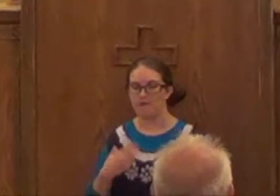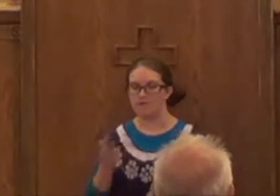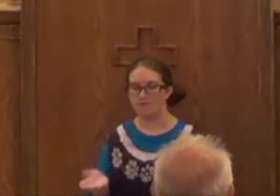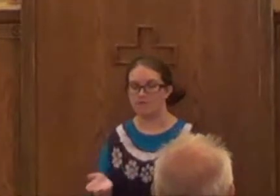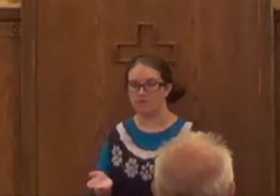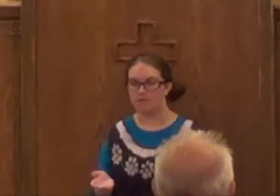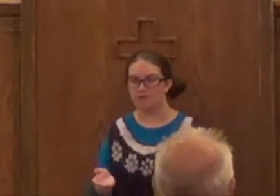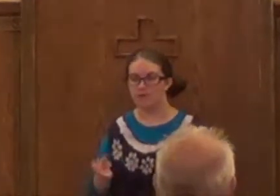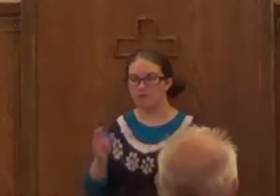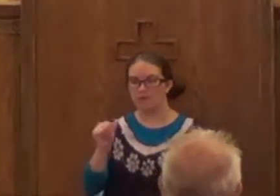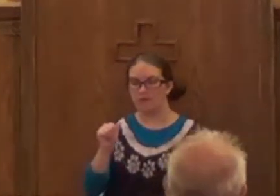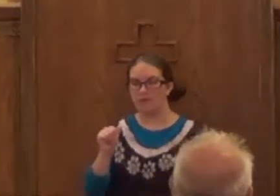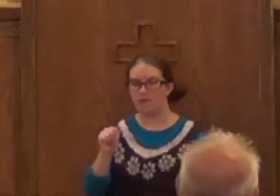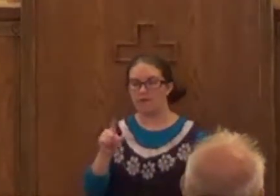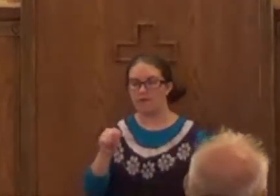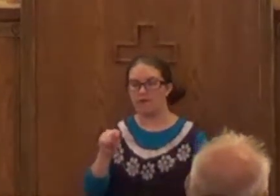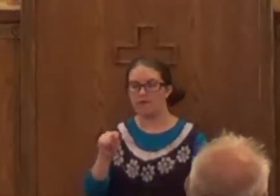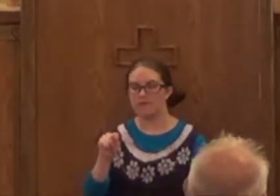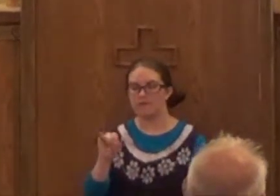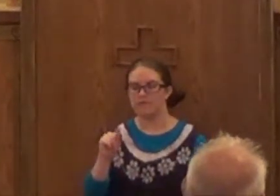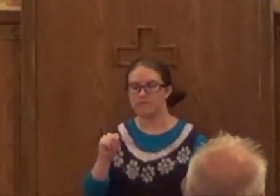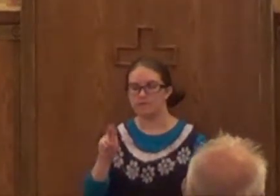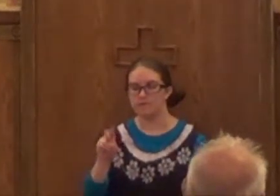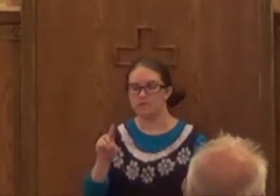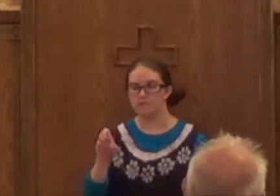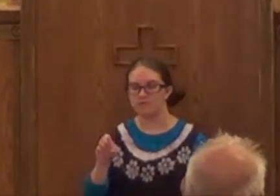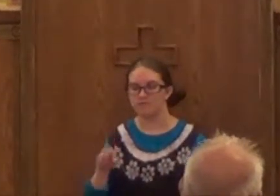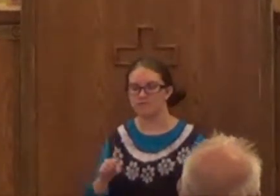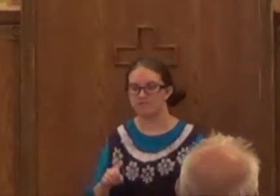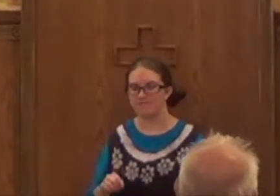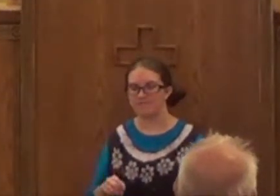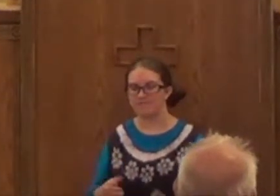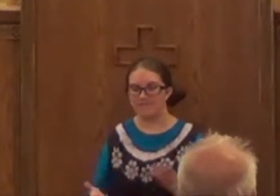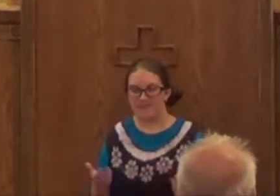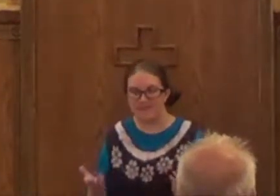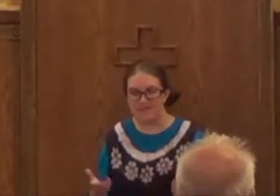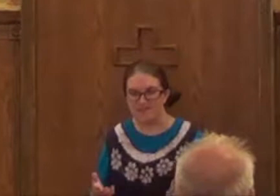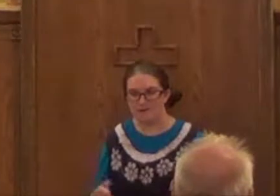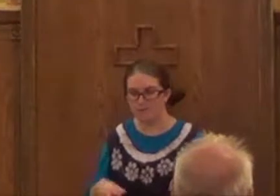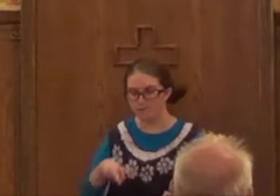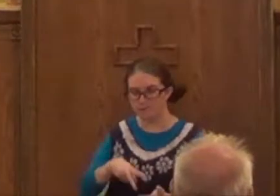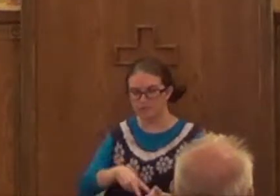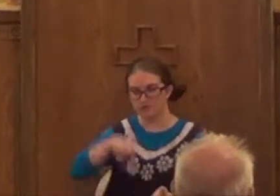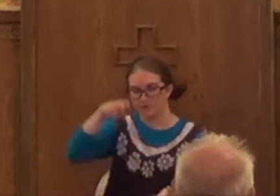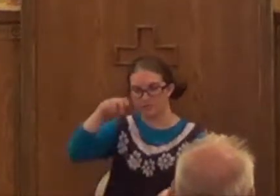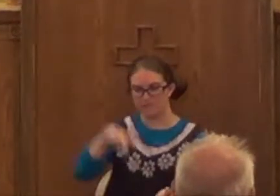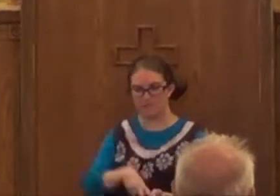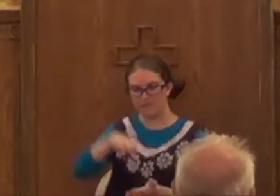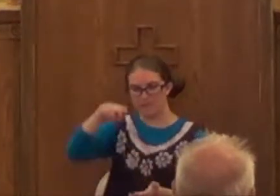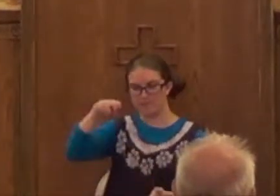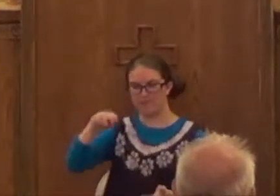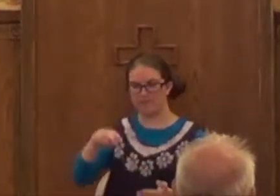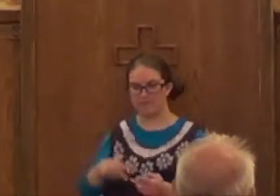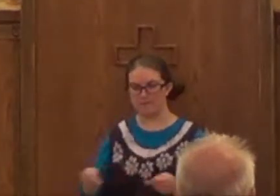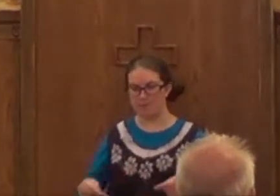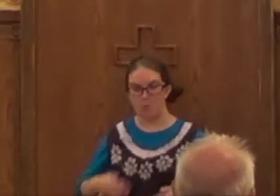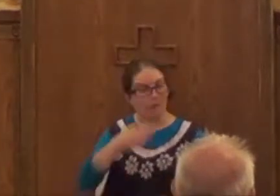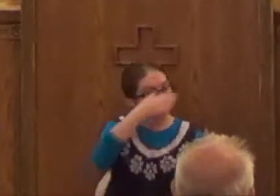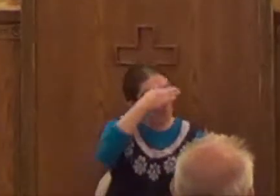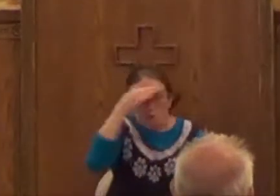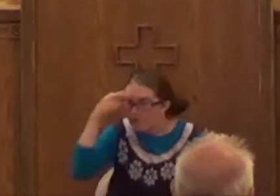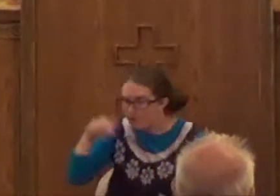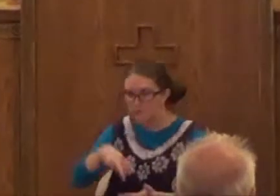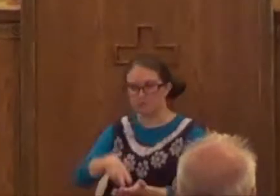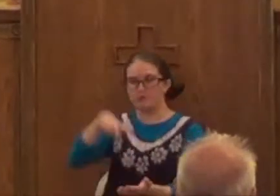called altitude. And if you don't know what it is, it's basically one of those trampoline parks where everywhere you look, there's